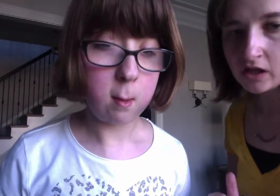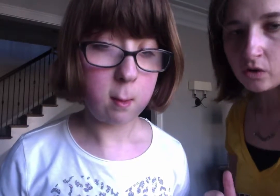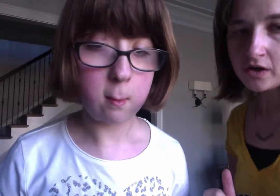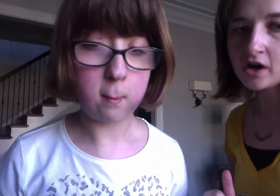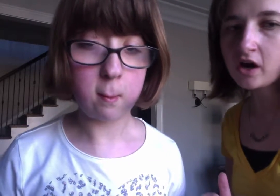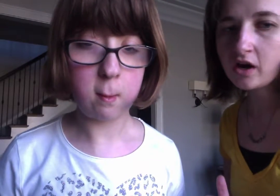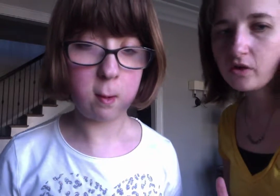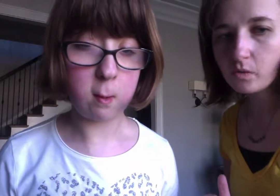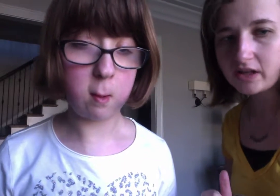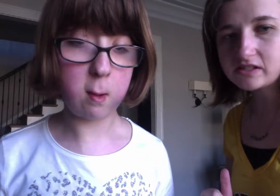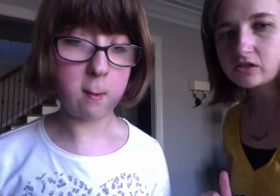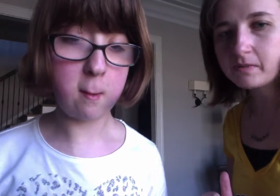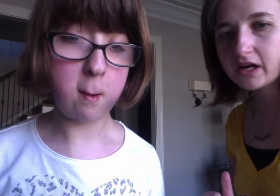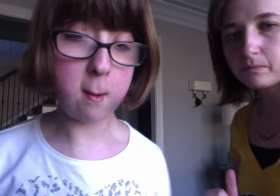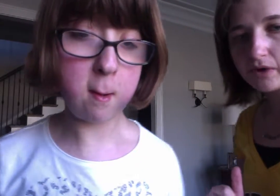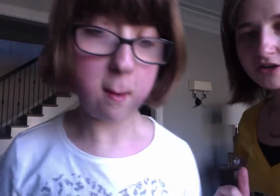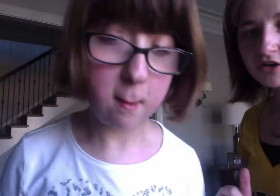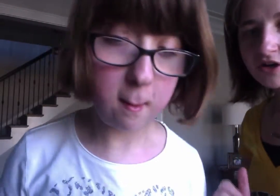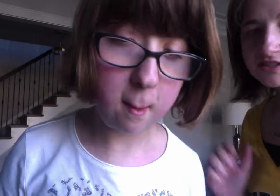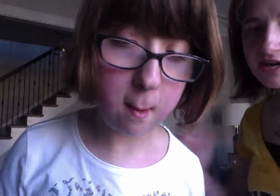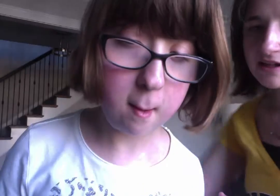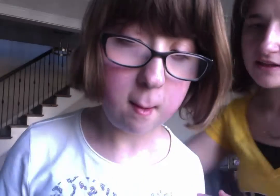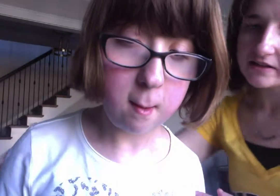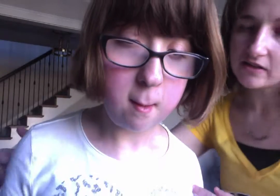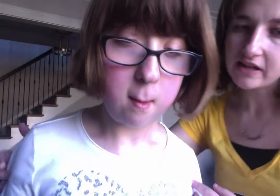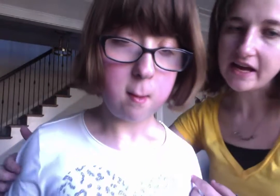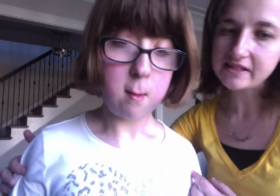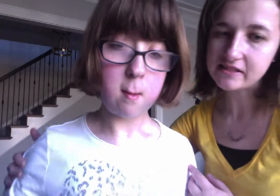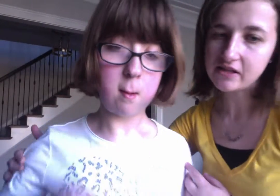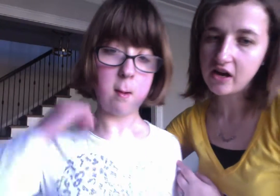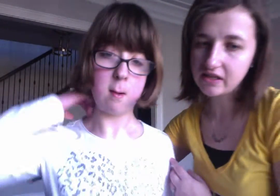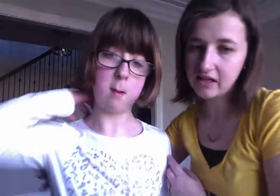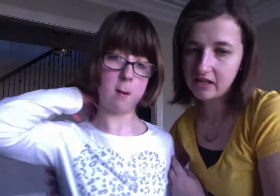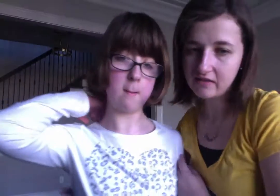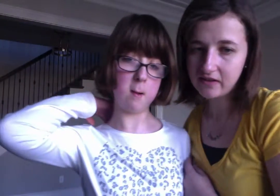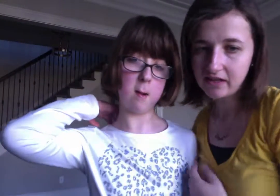children. We are the ones who make a brighter day. So let's start giving.